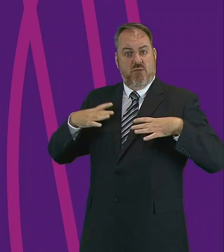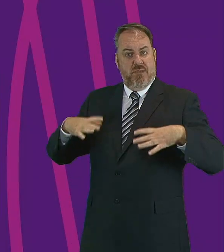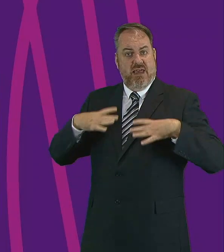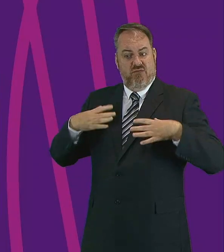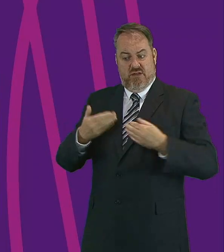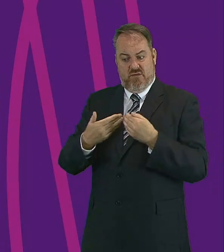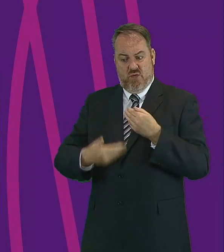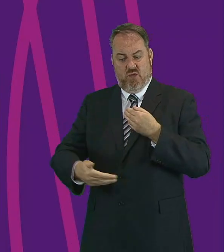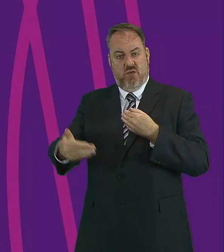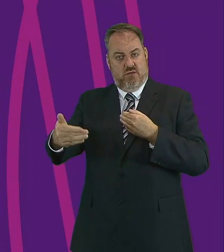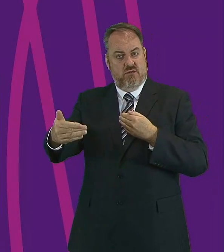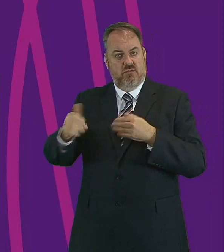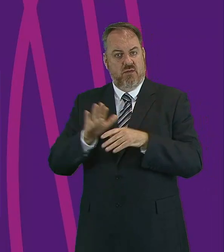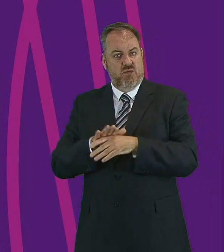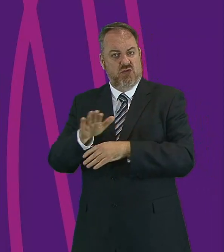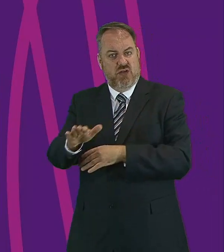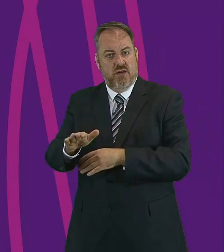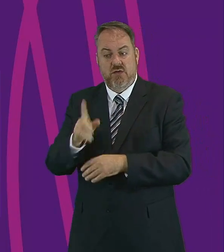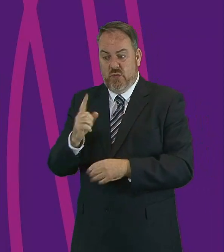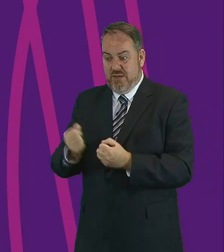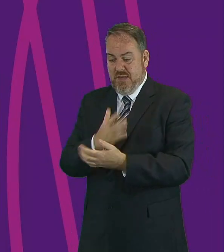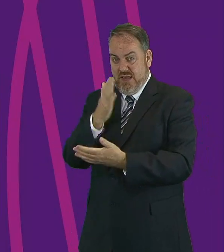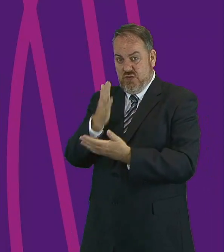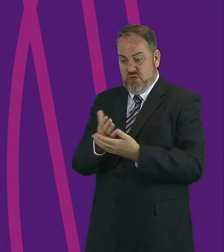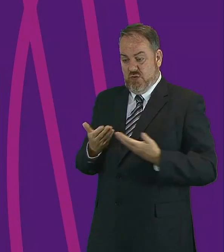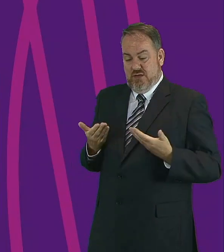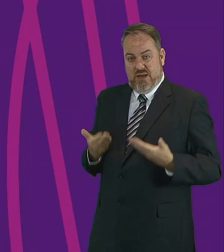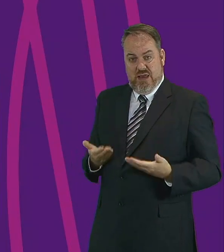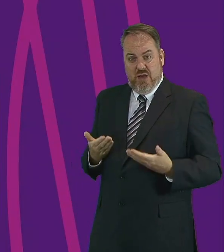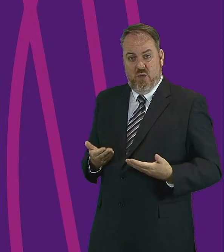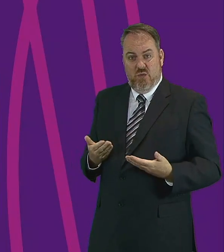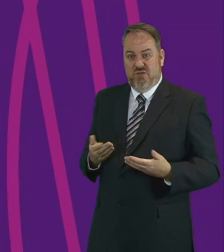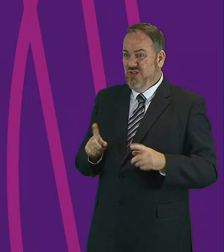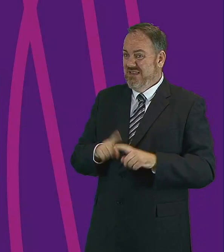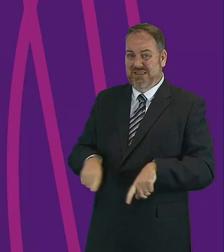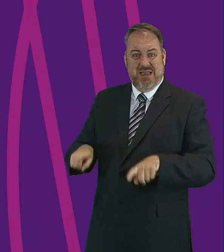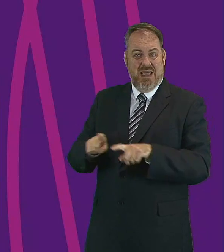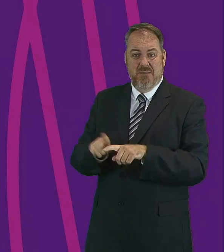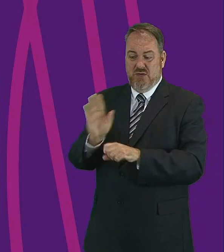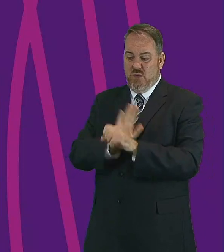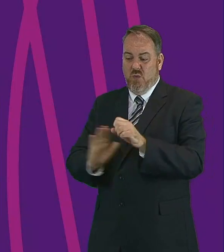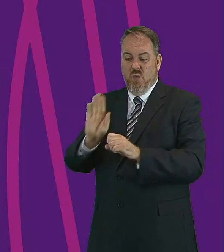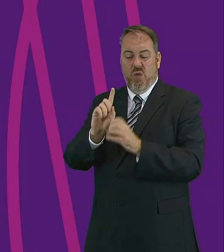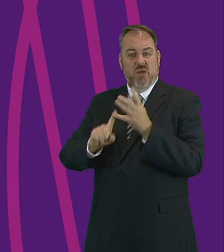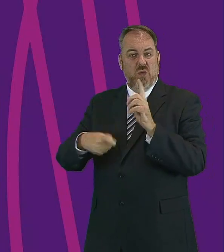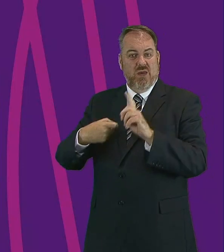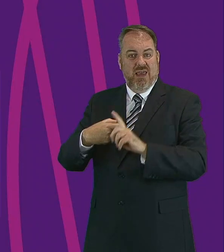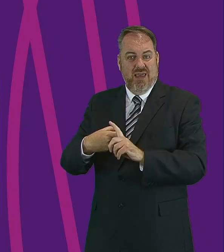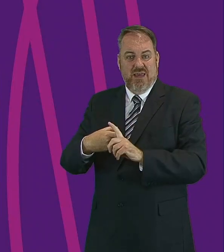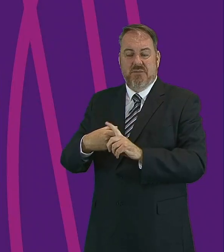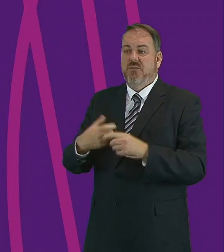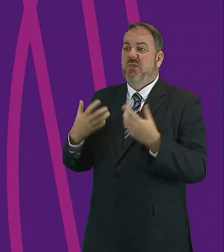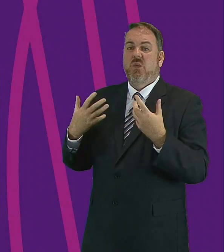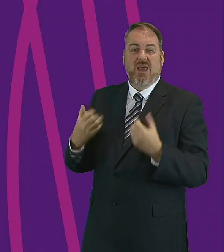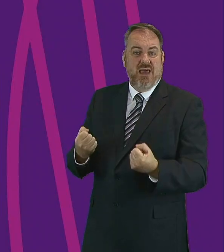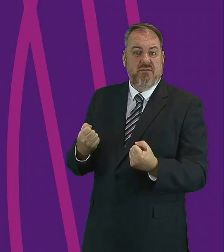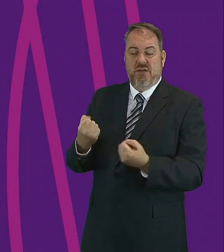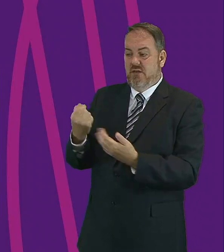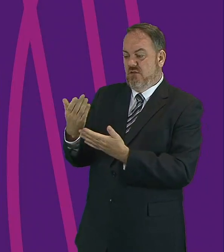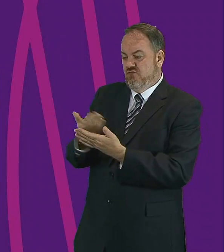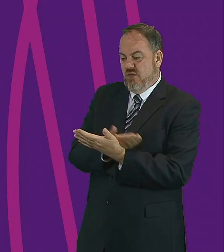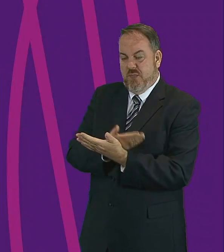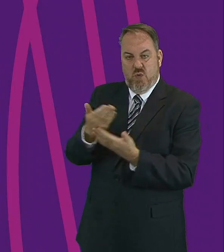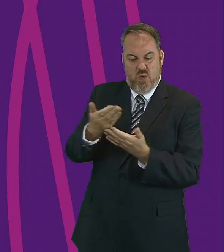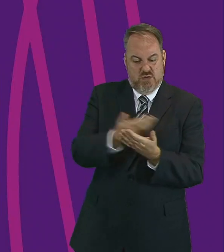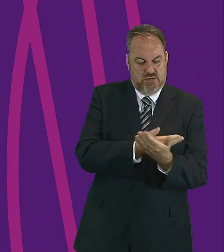learning as we go and making sure that, unlike any other part of the UK so far, there is those validated reports that